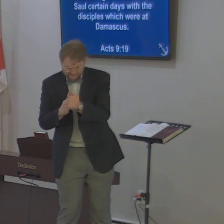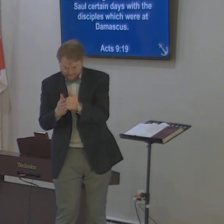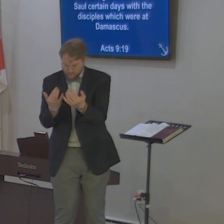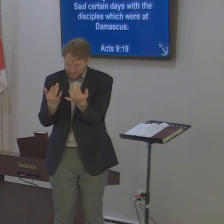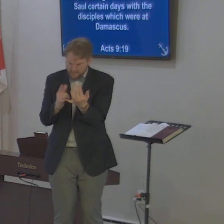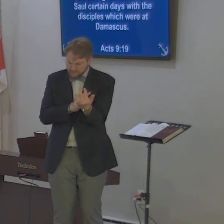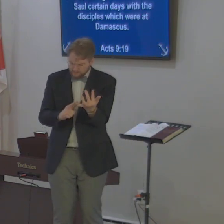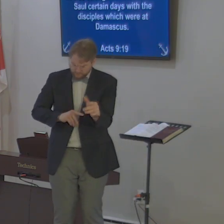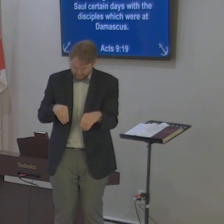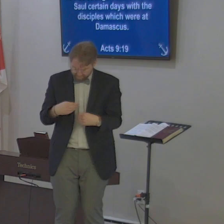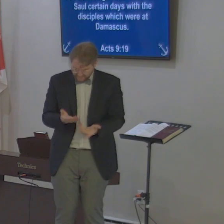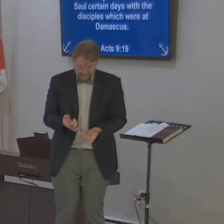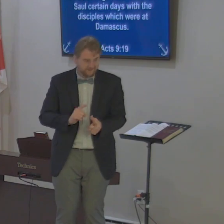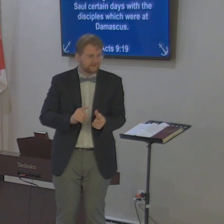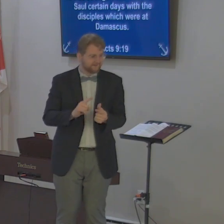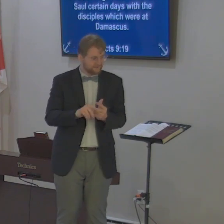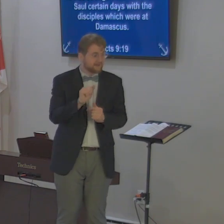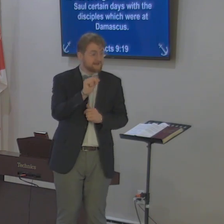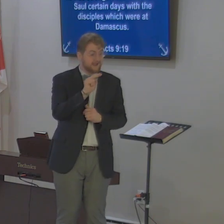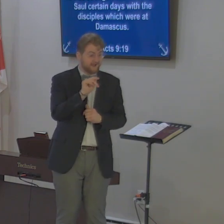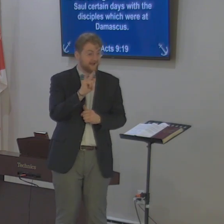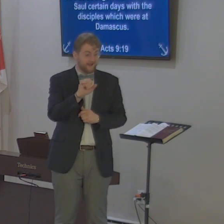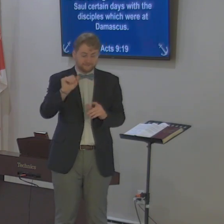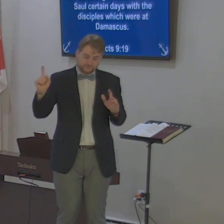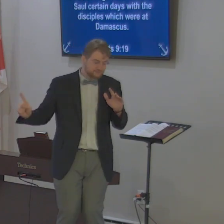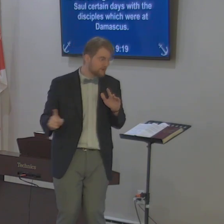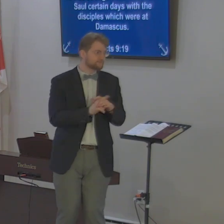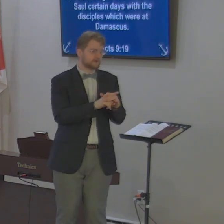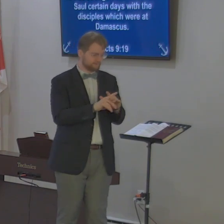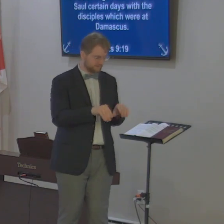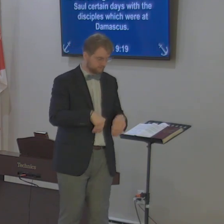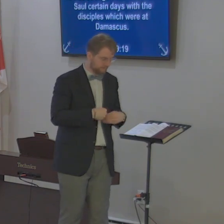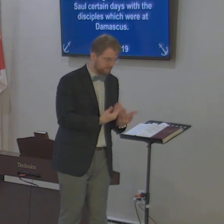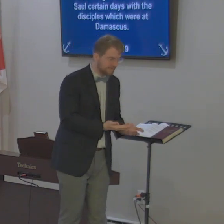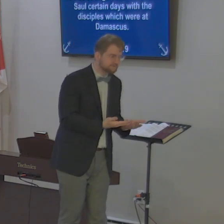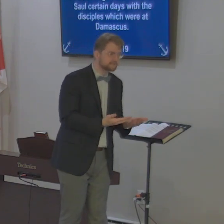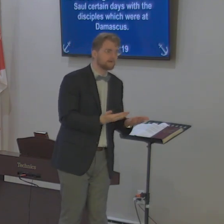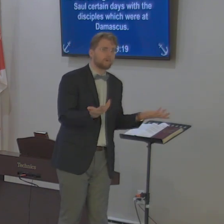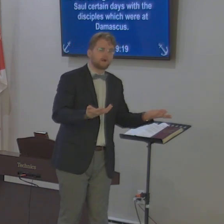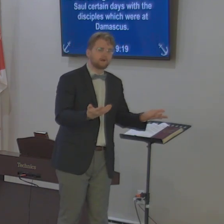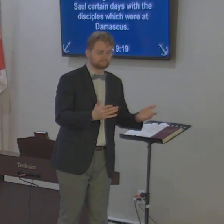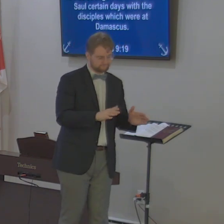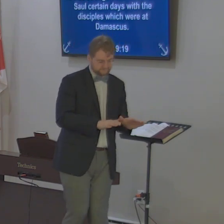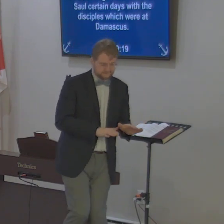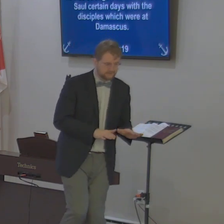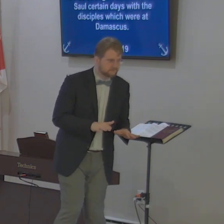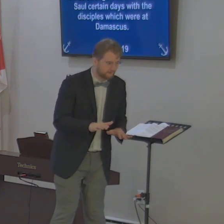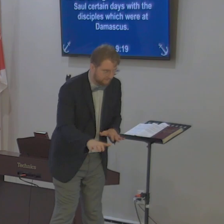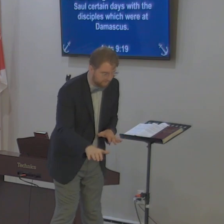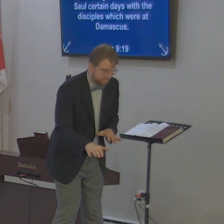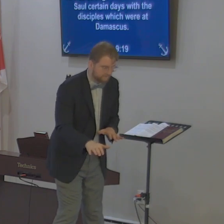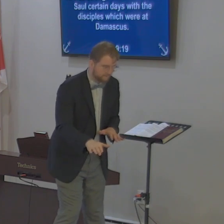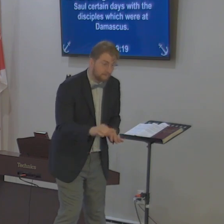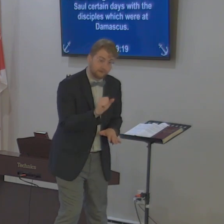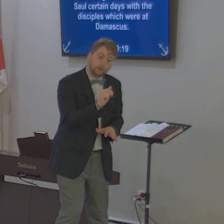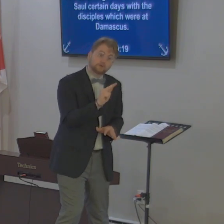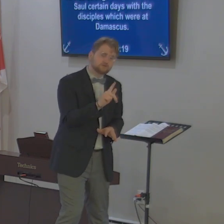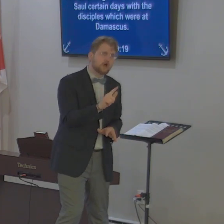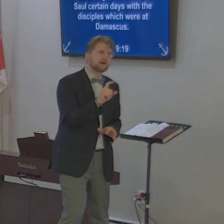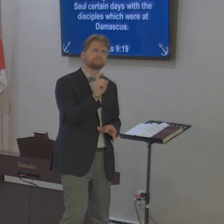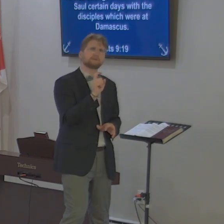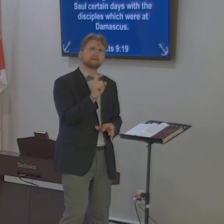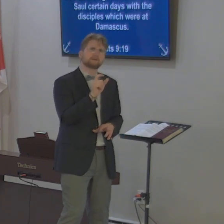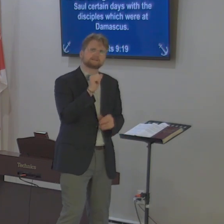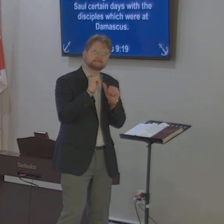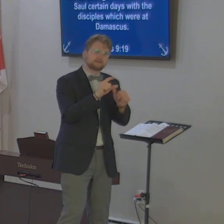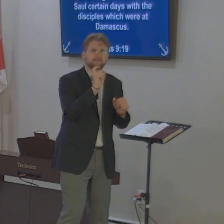shows up to provide for him his next steps. Now, Saul still had to, can I say, yield to